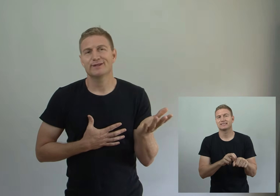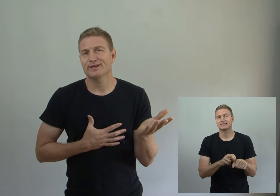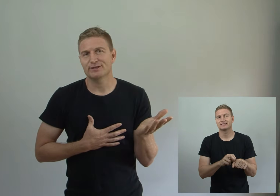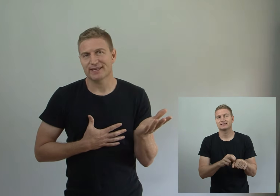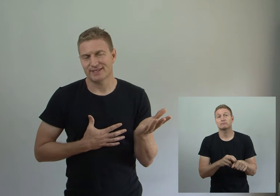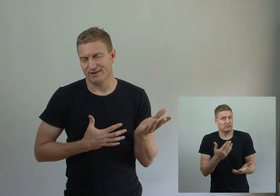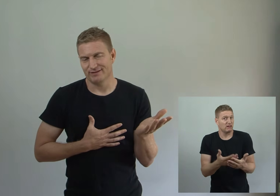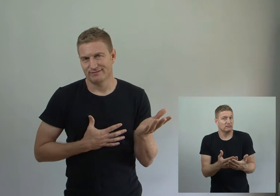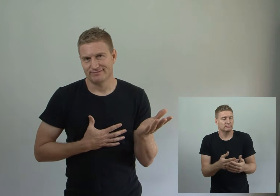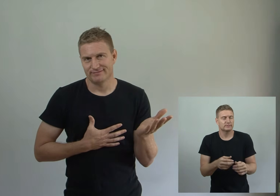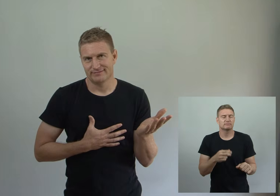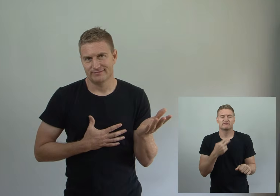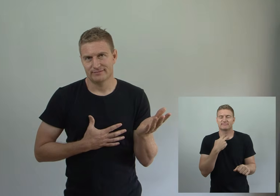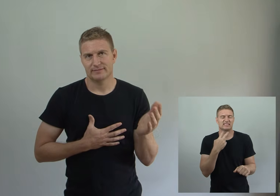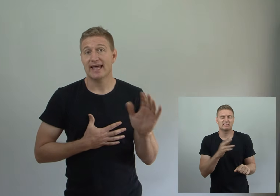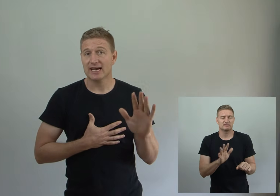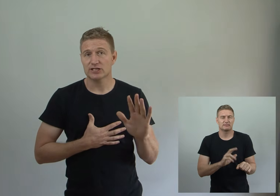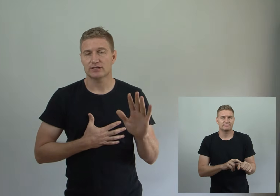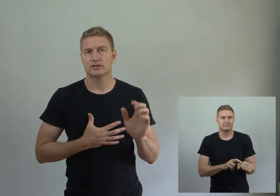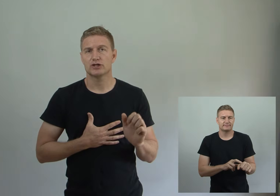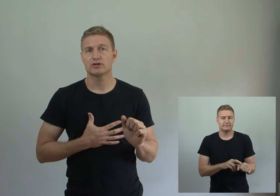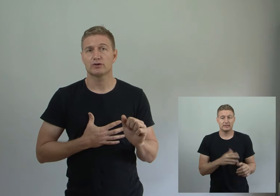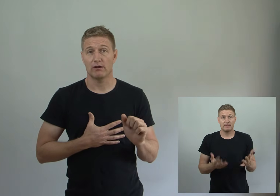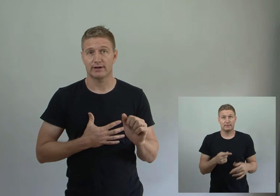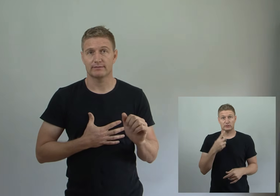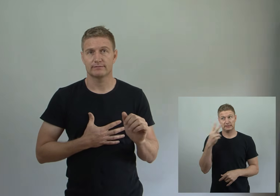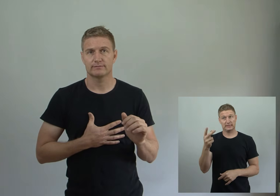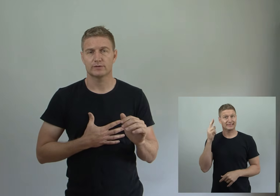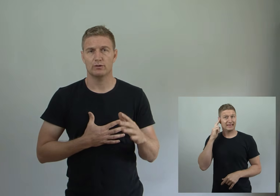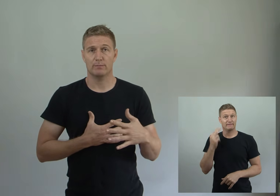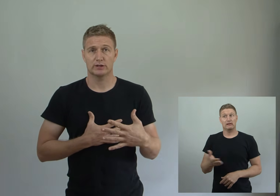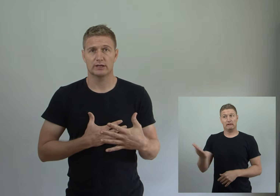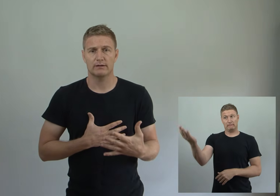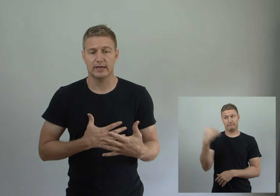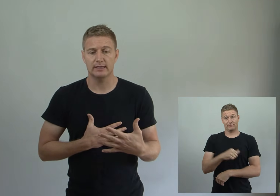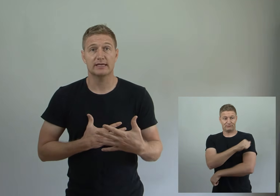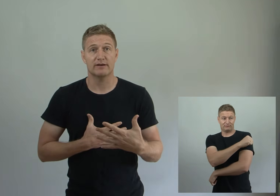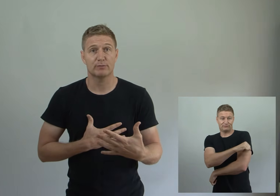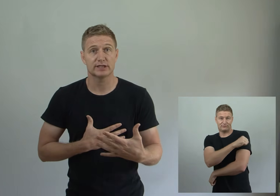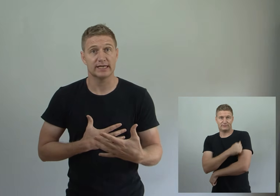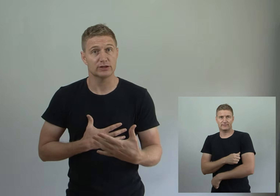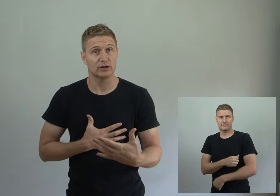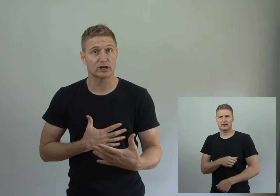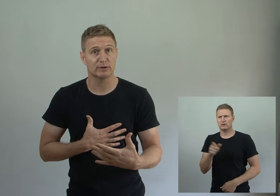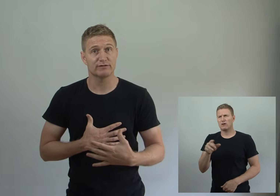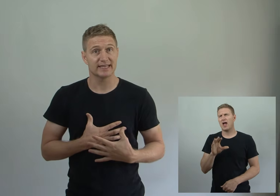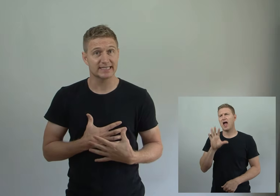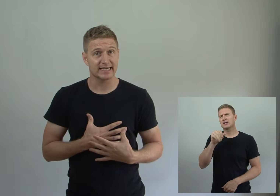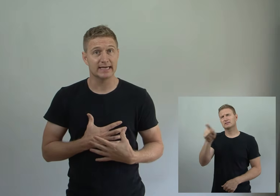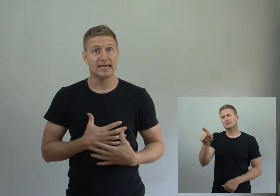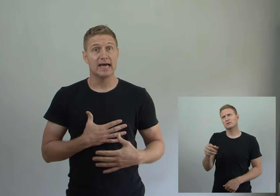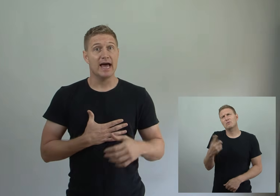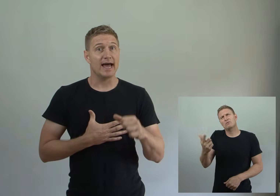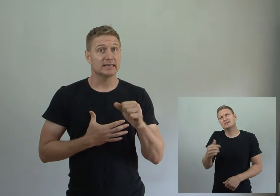You don't need to make a sound. The action shows you're coughing. So a person a deaf person into the hospital feeling